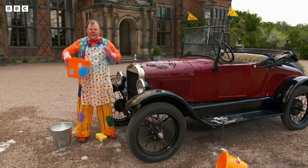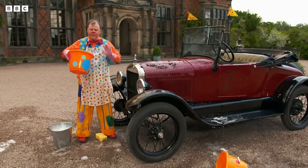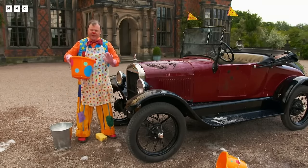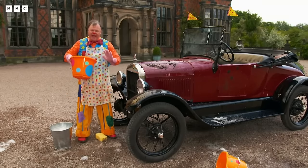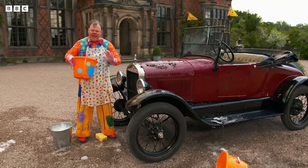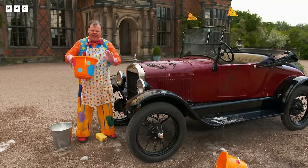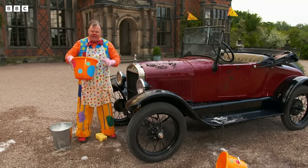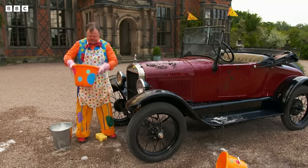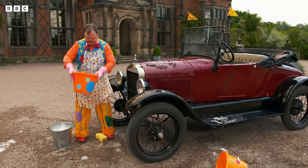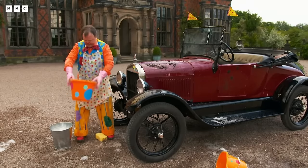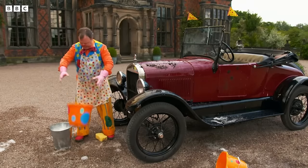Wait.